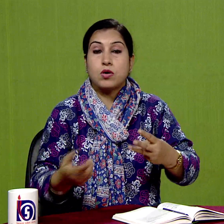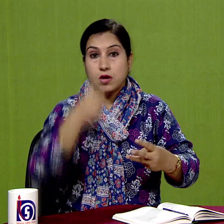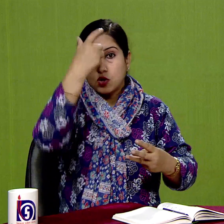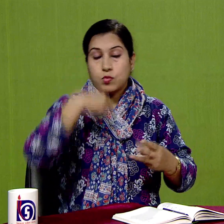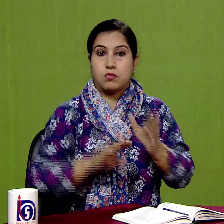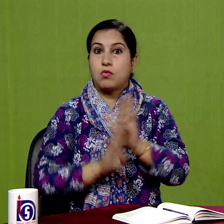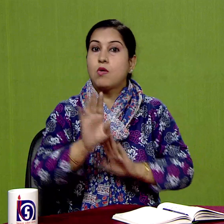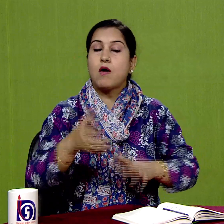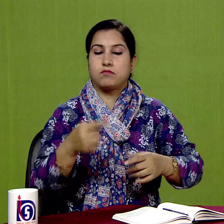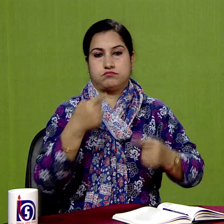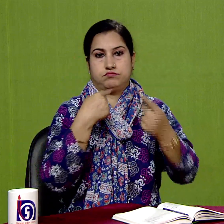one.